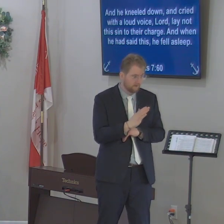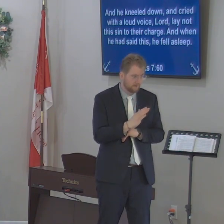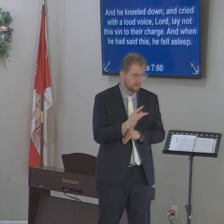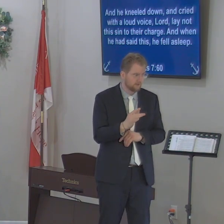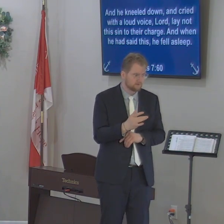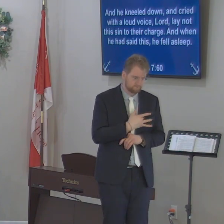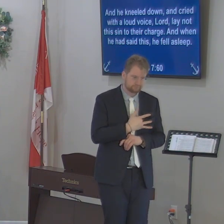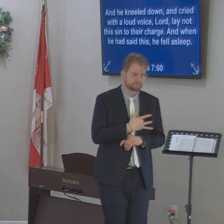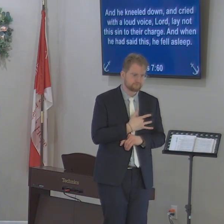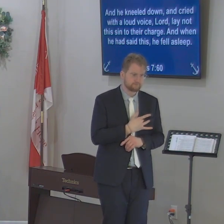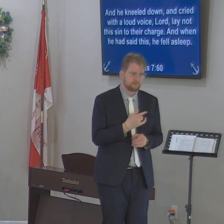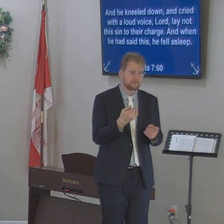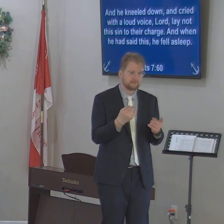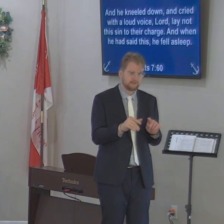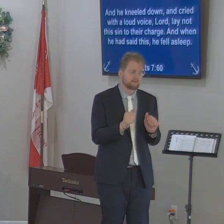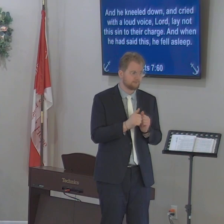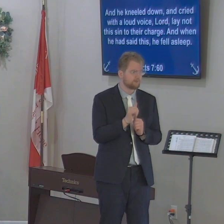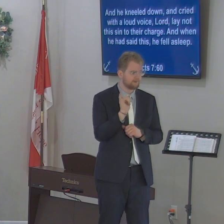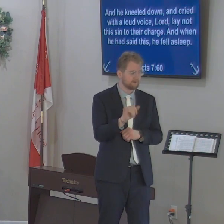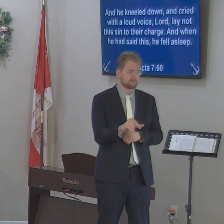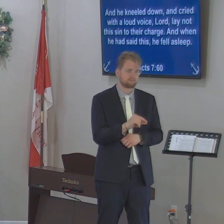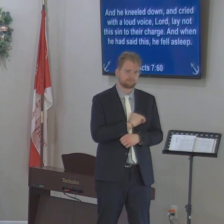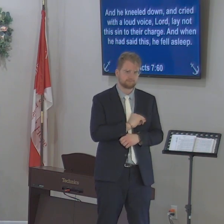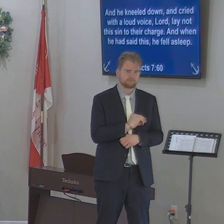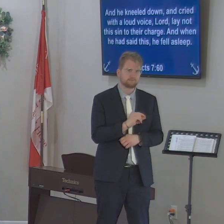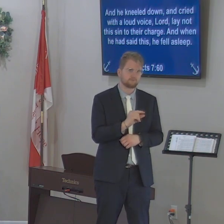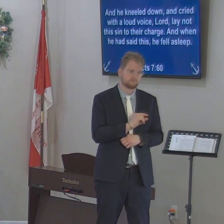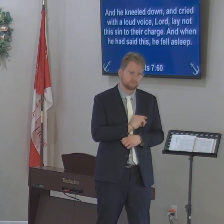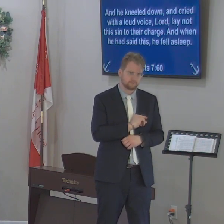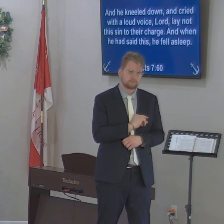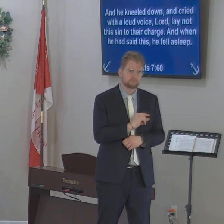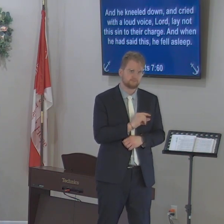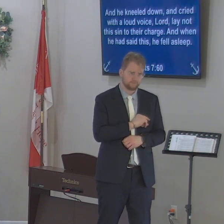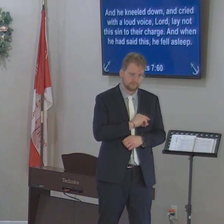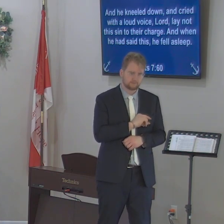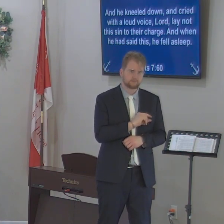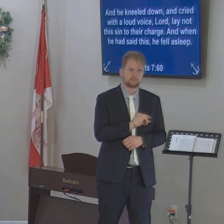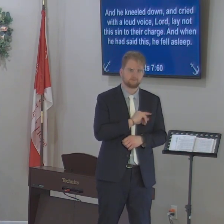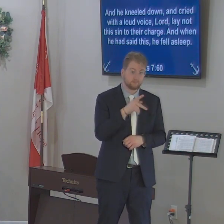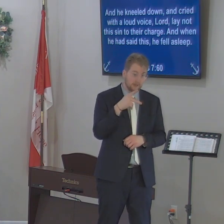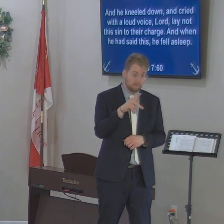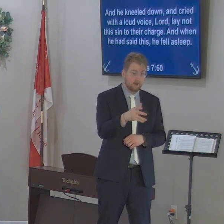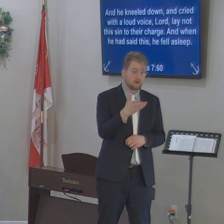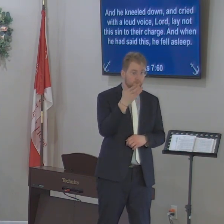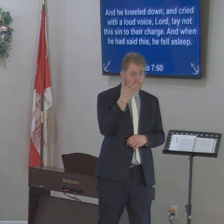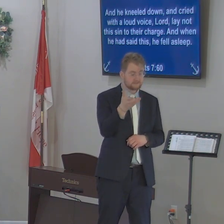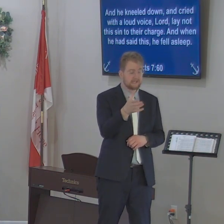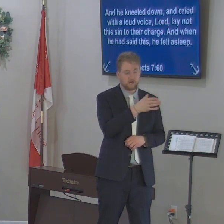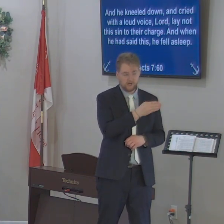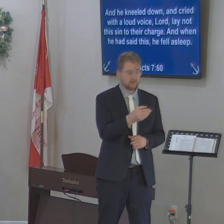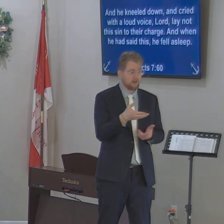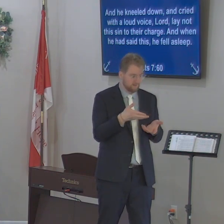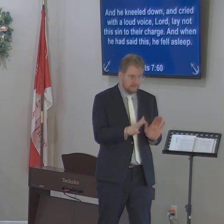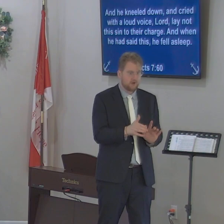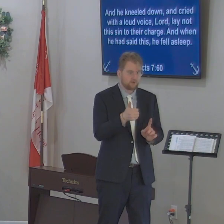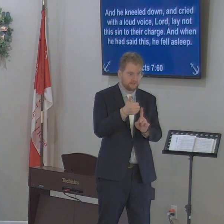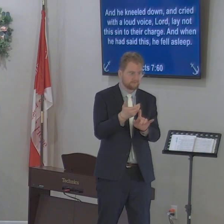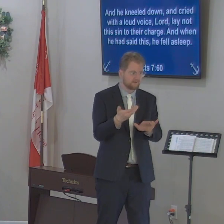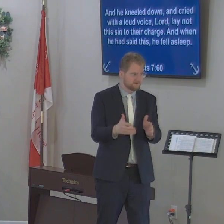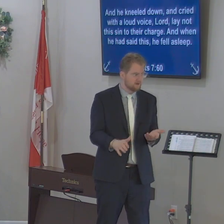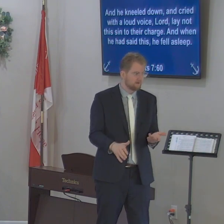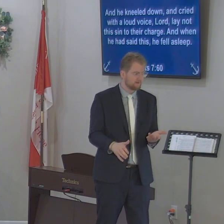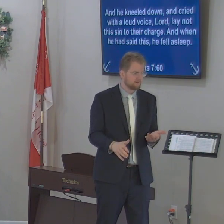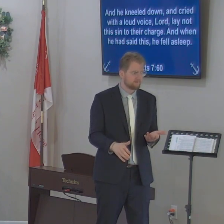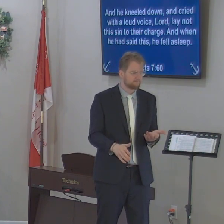that occurred with the Pharisees at the time. They reacted in the wrong manner. Paul was present and also consenting to Stephen's death.